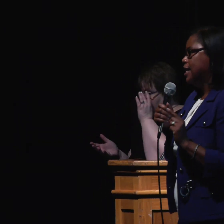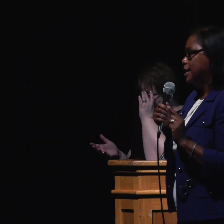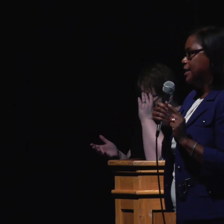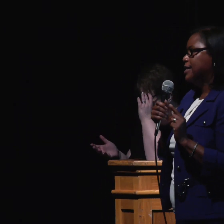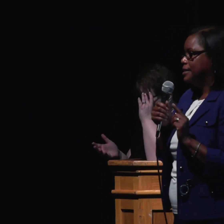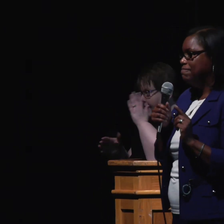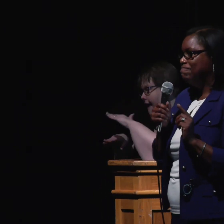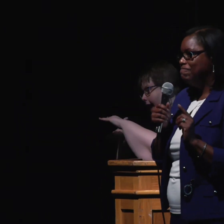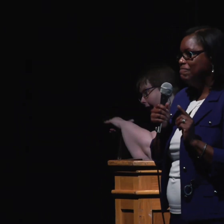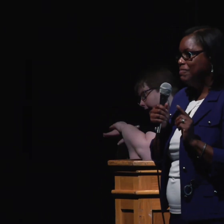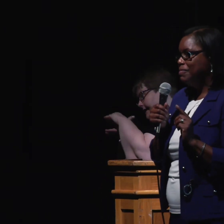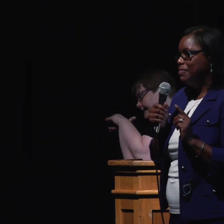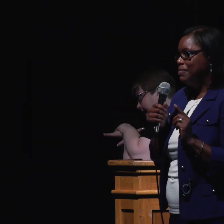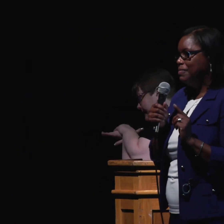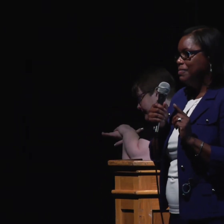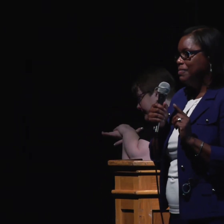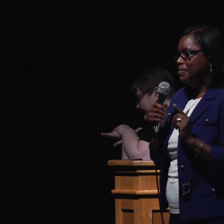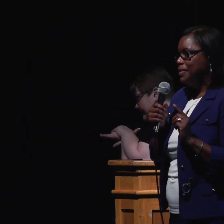access